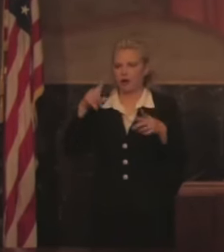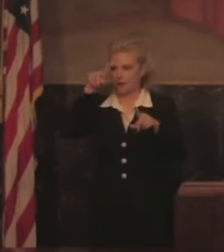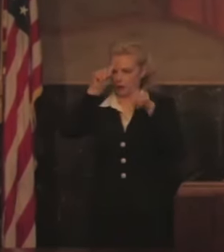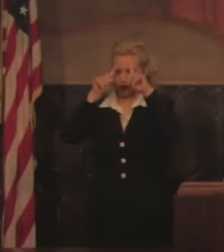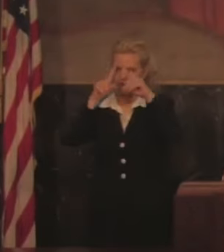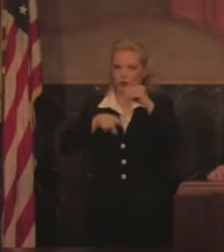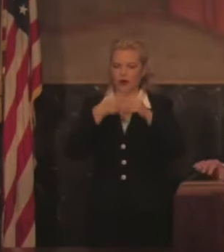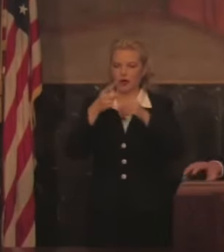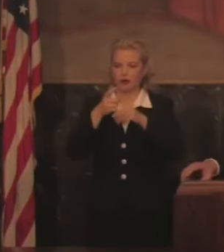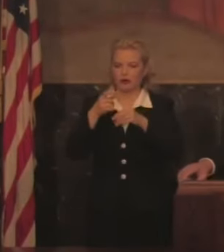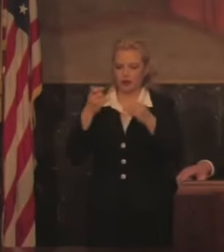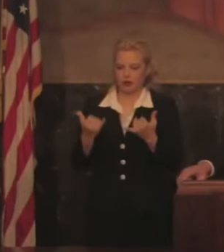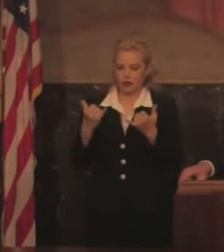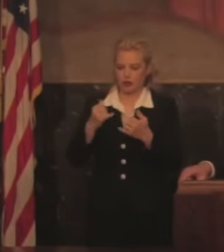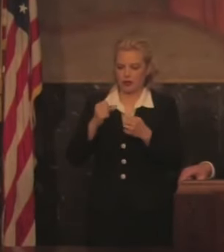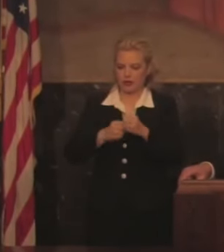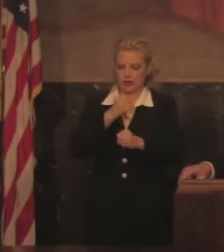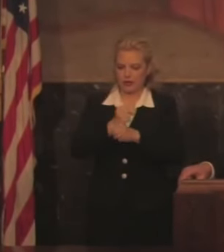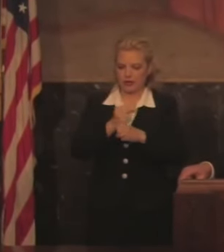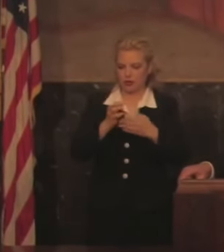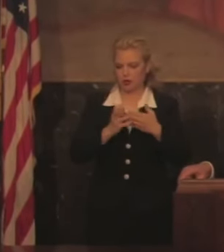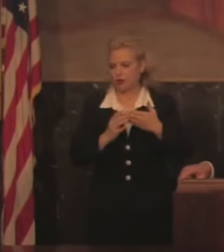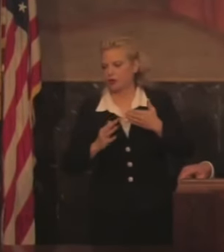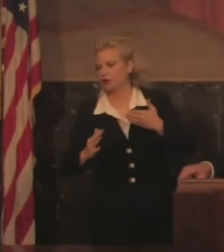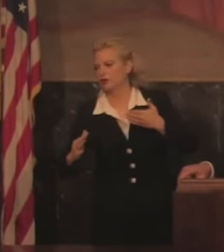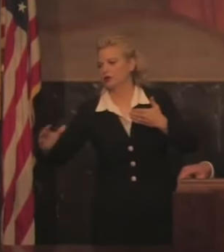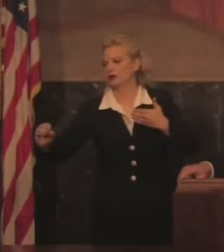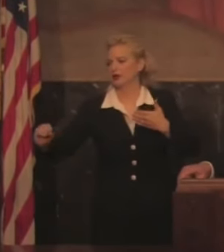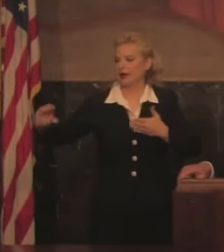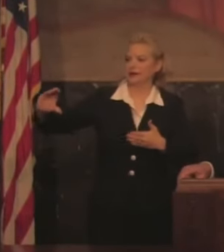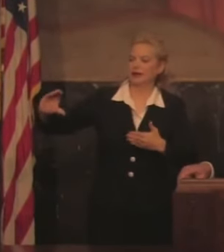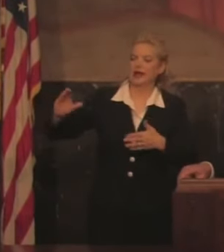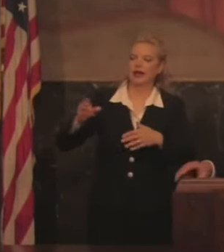won't know the details until after REC meets.